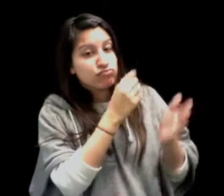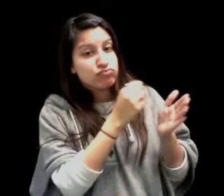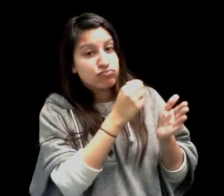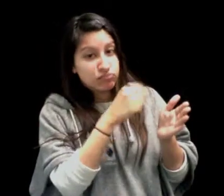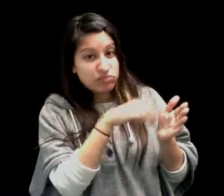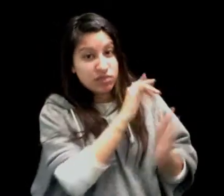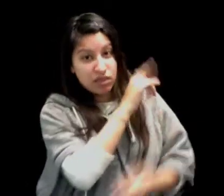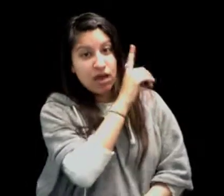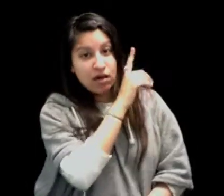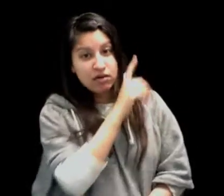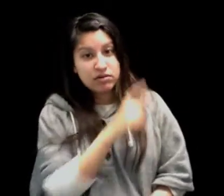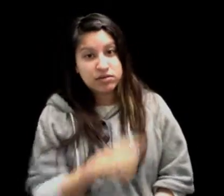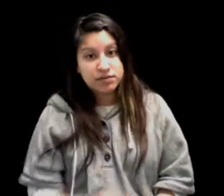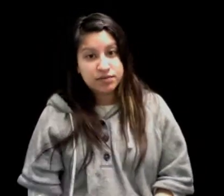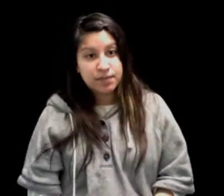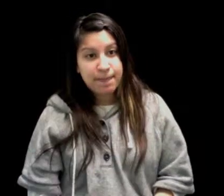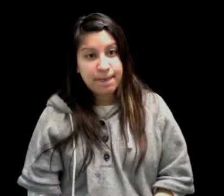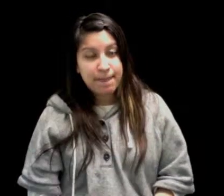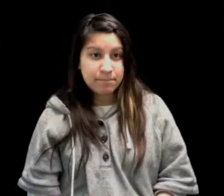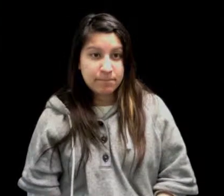Okay, it's important to get into boundaries soon into the